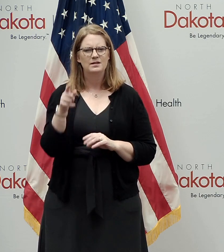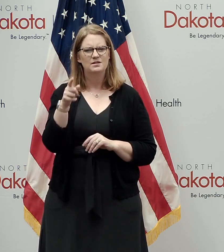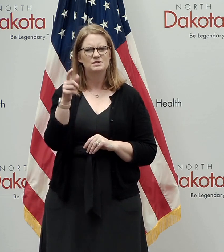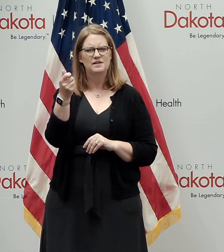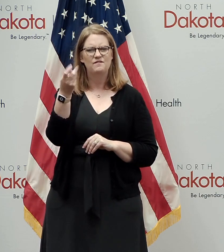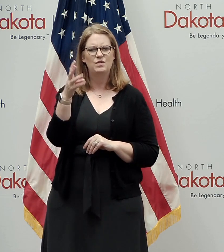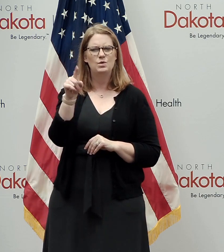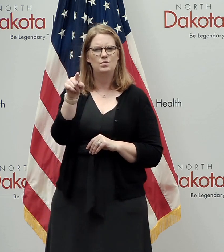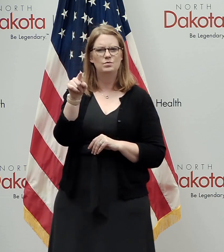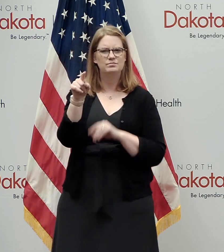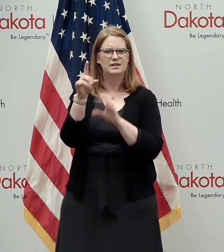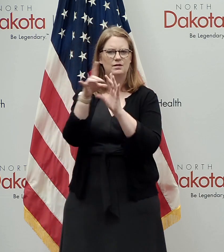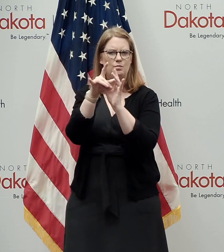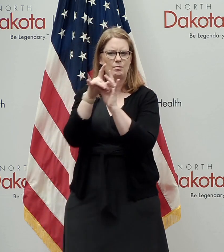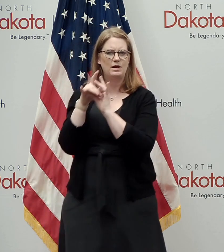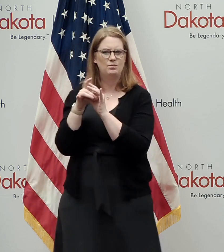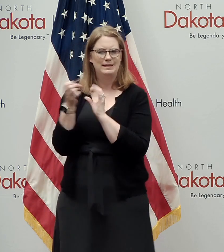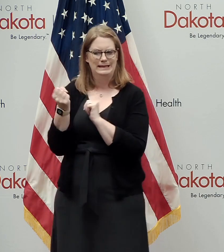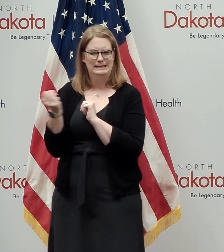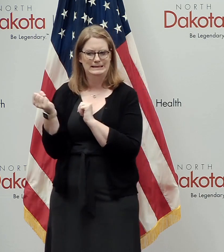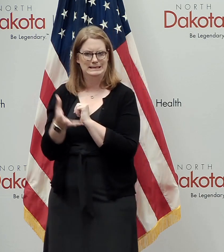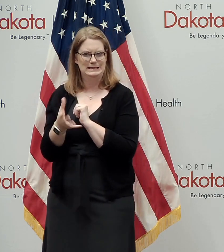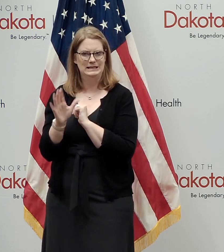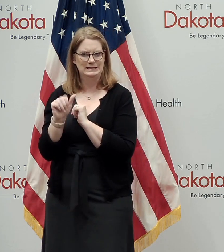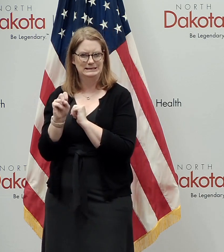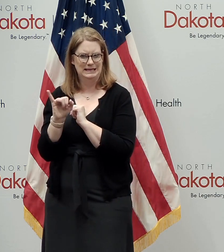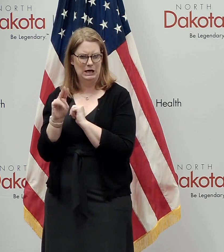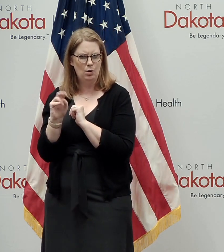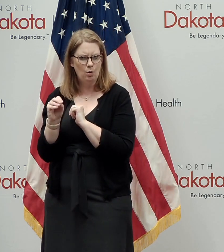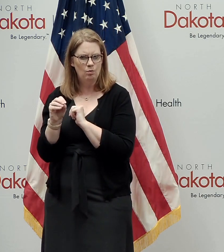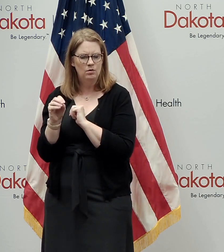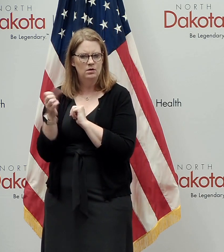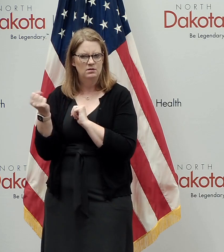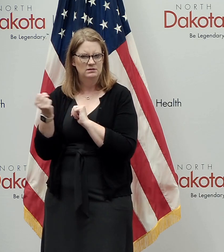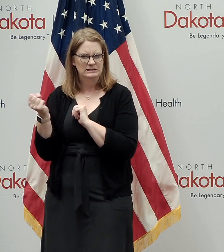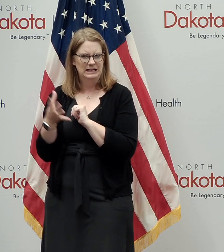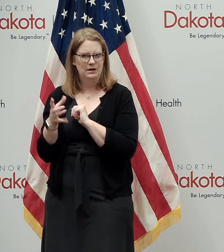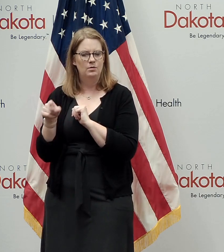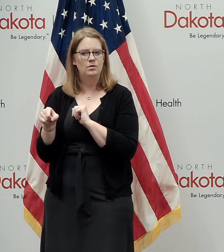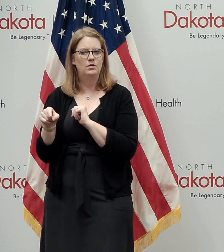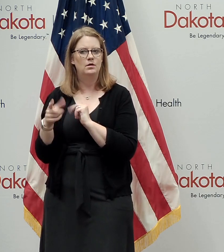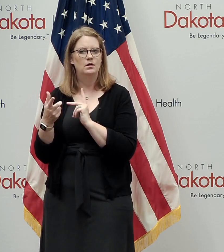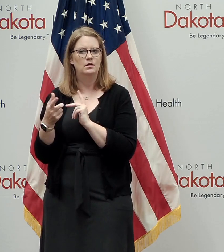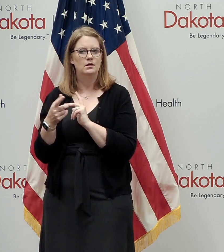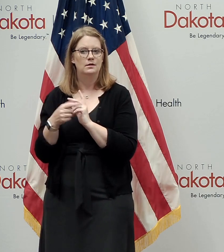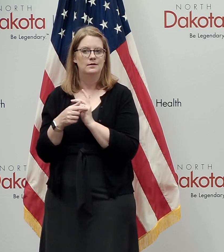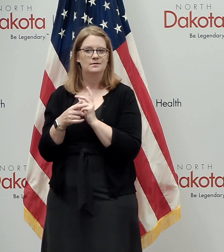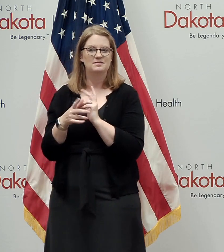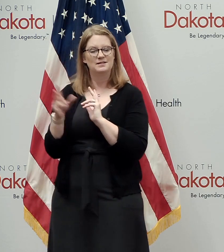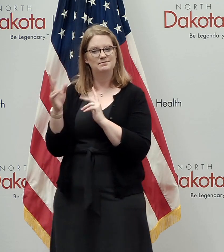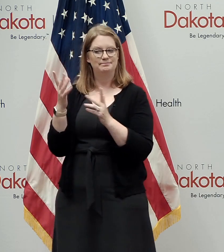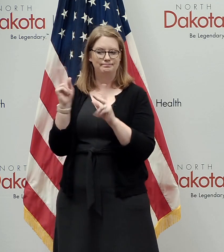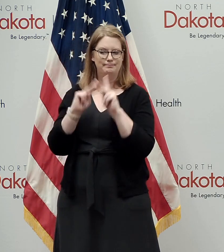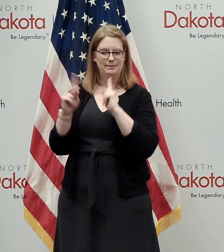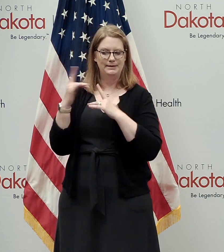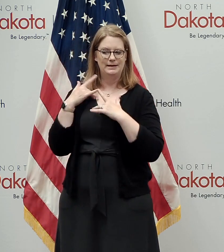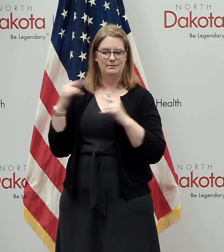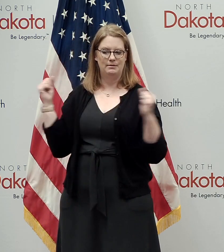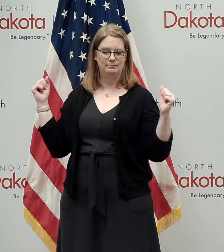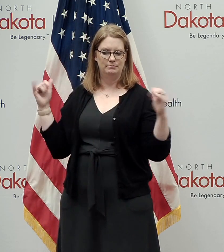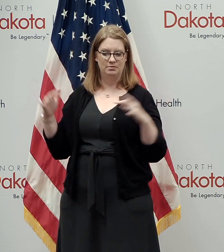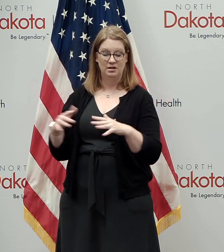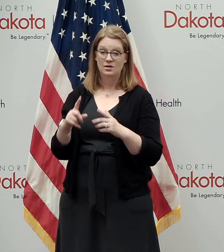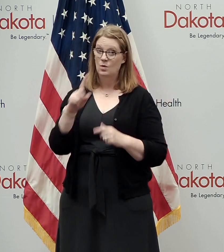to the casino. Which again is a source of where people might be gathering, even though we know that all the